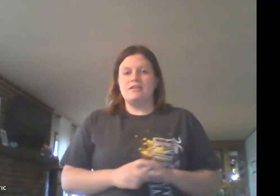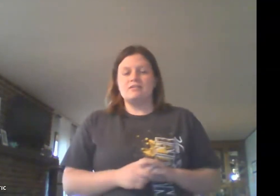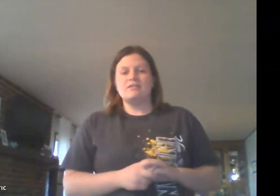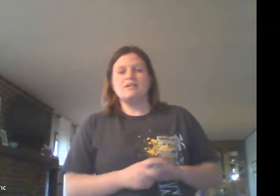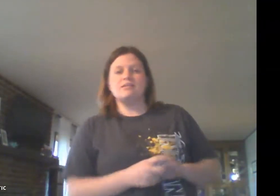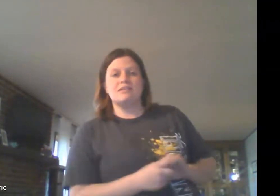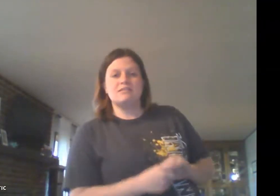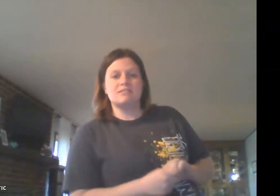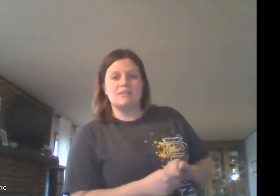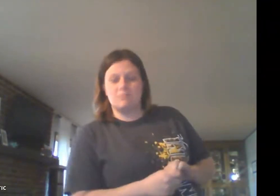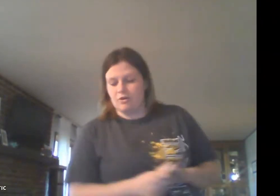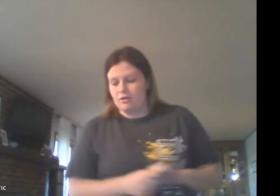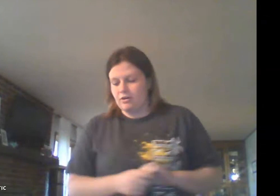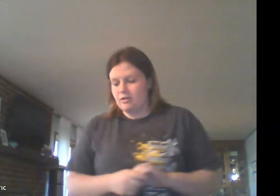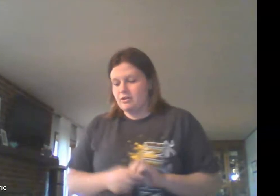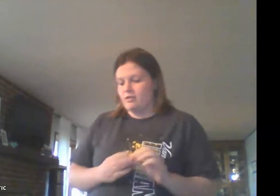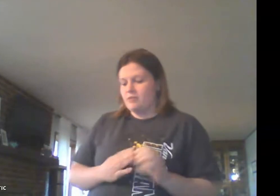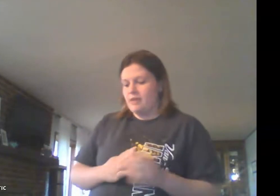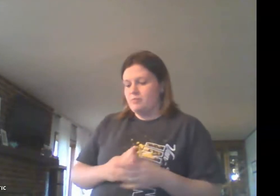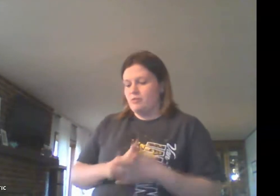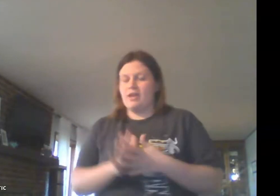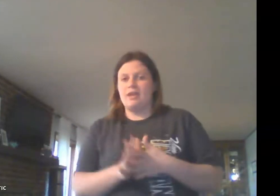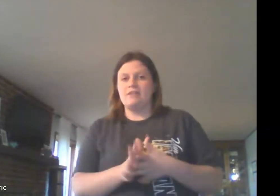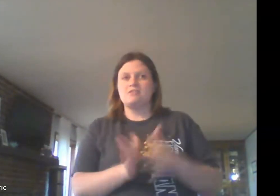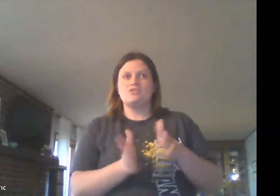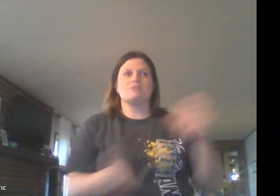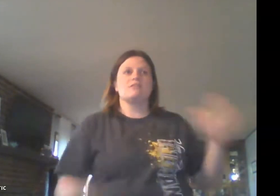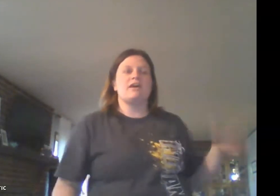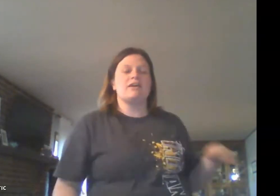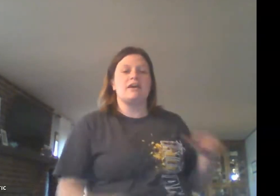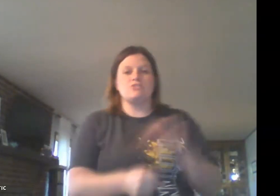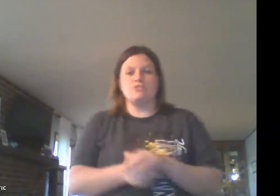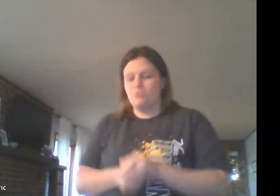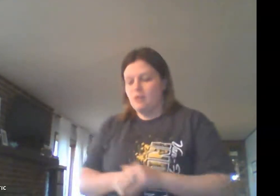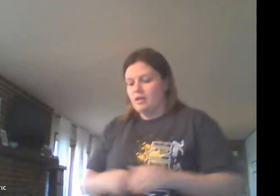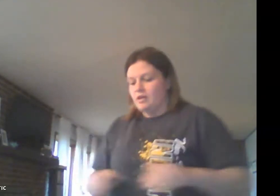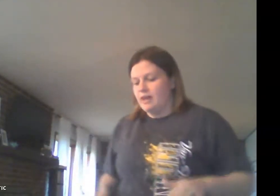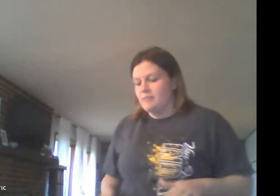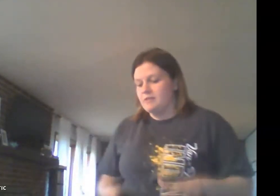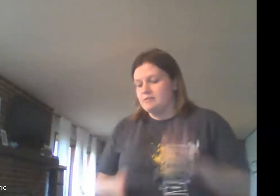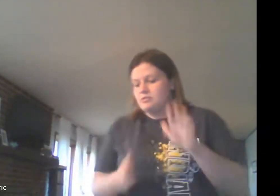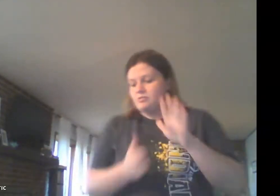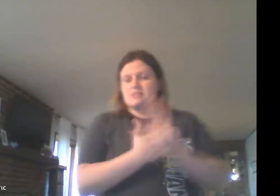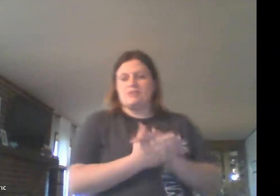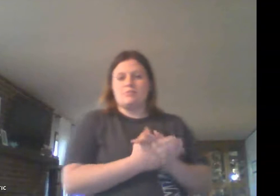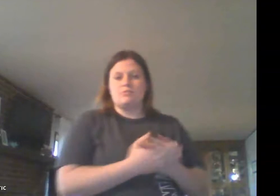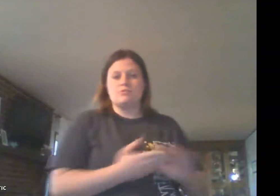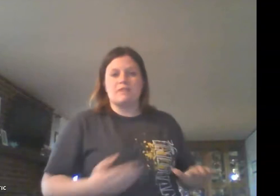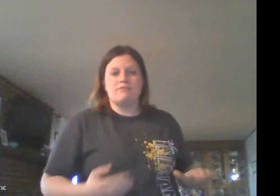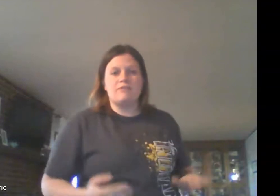is December. Now clap your hands just like I do. Clap into the syllables and feel